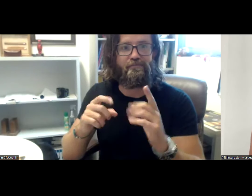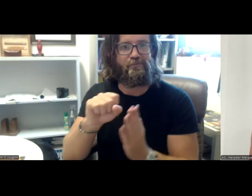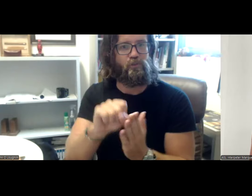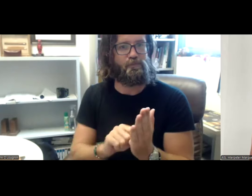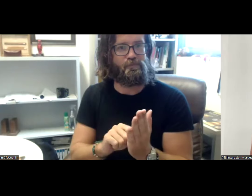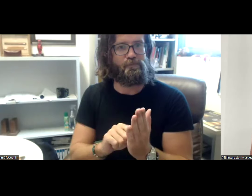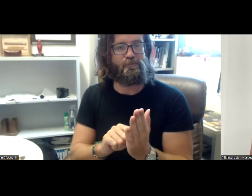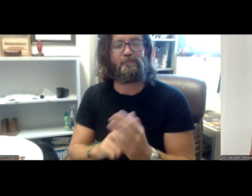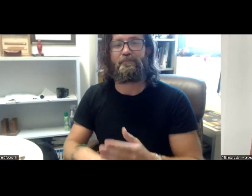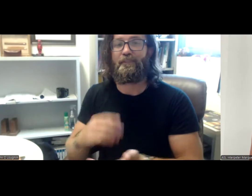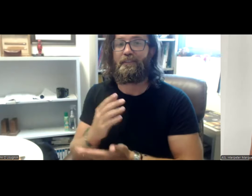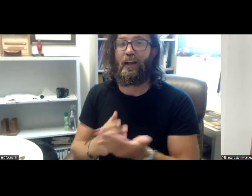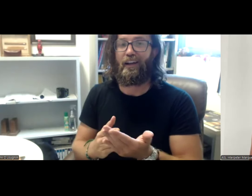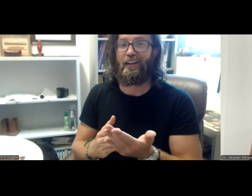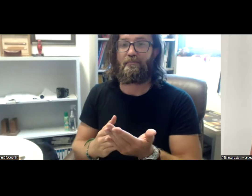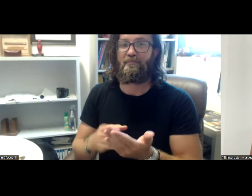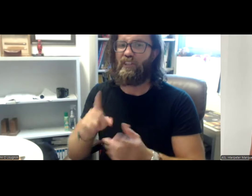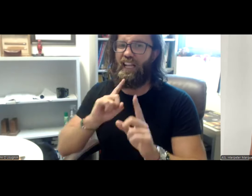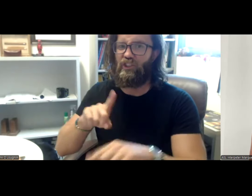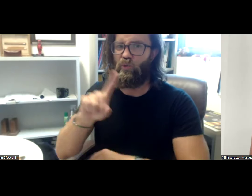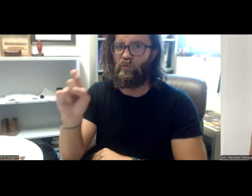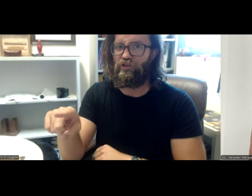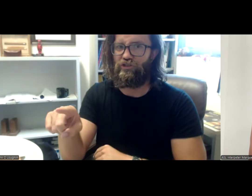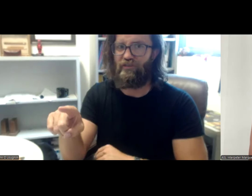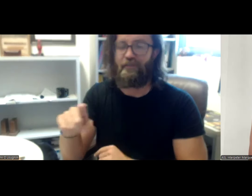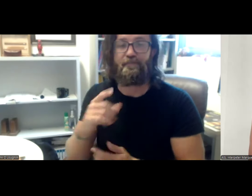and forth, showing the dialogue lesson following the script.